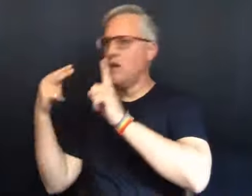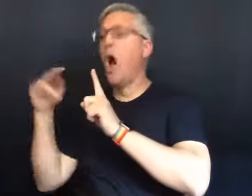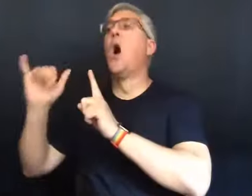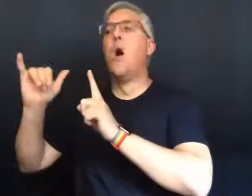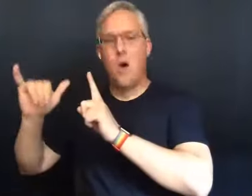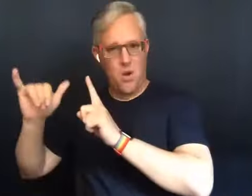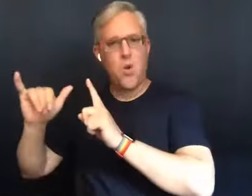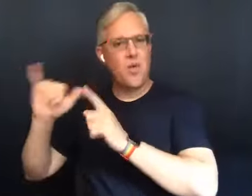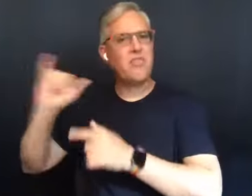right?